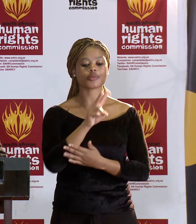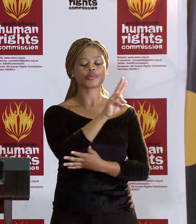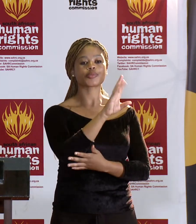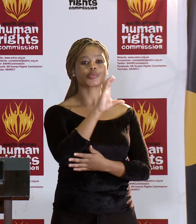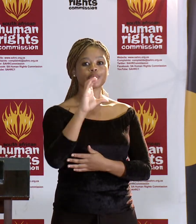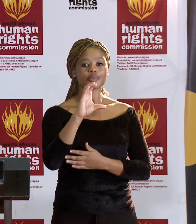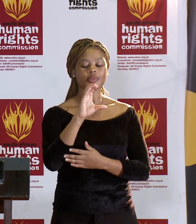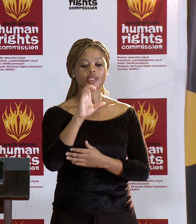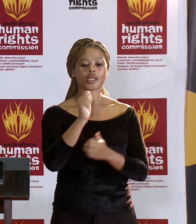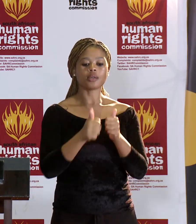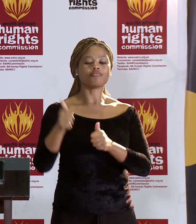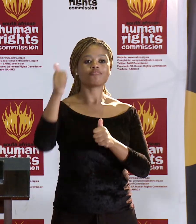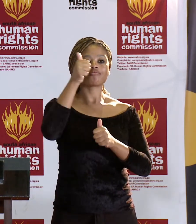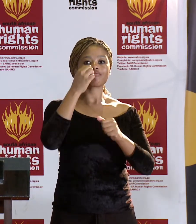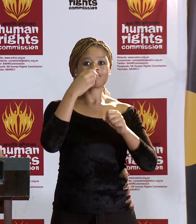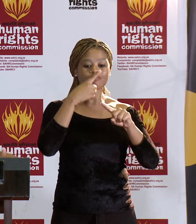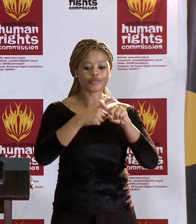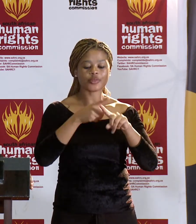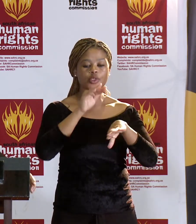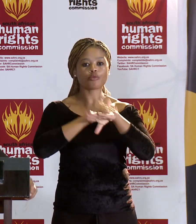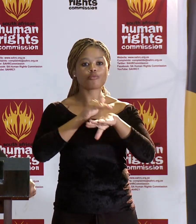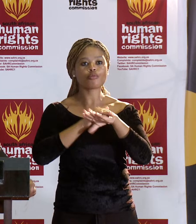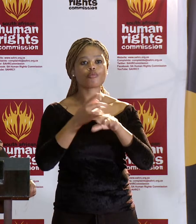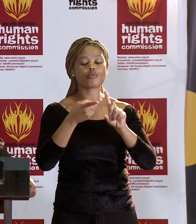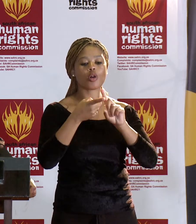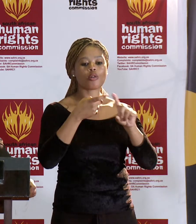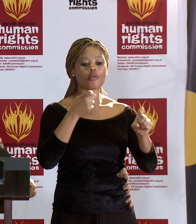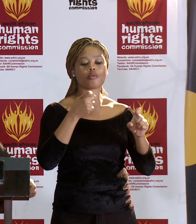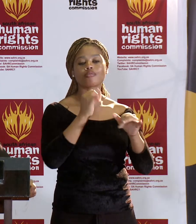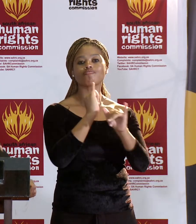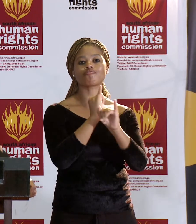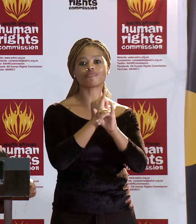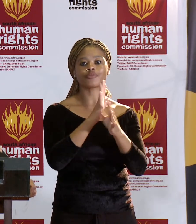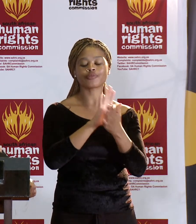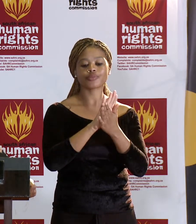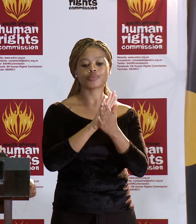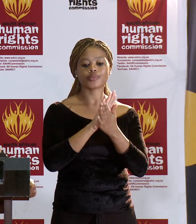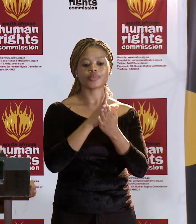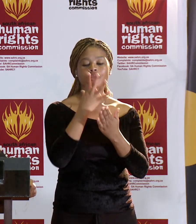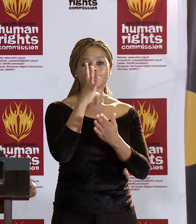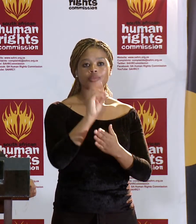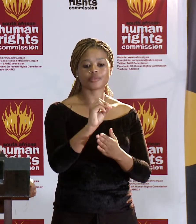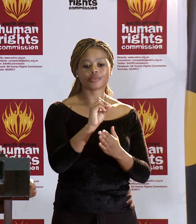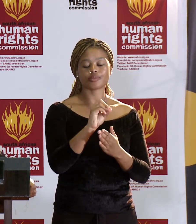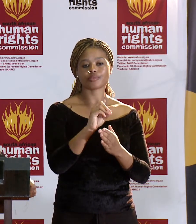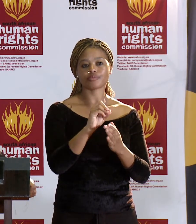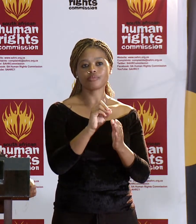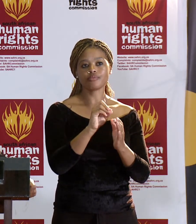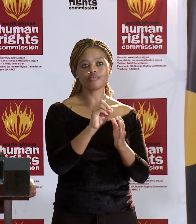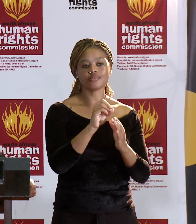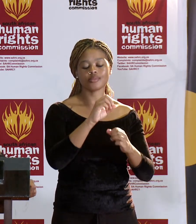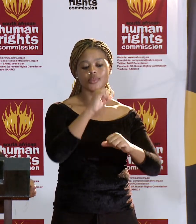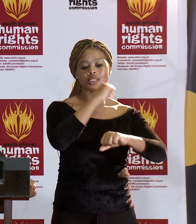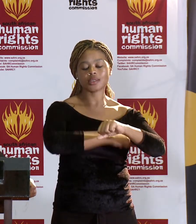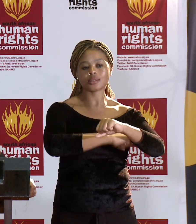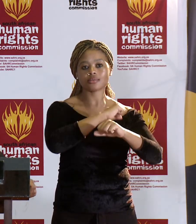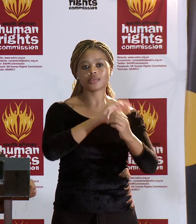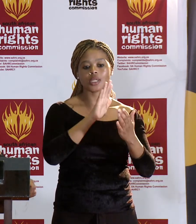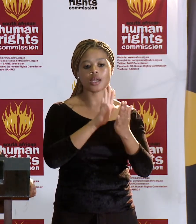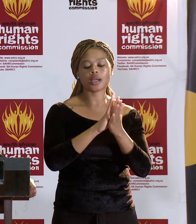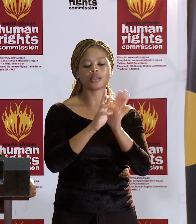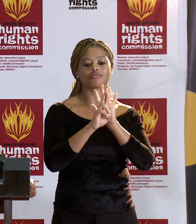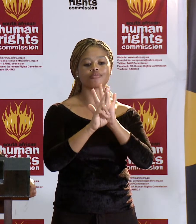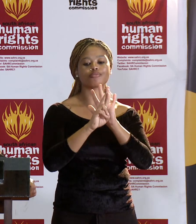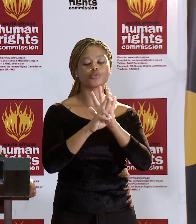Chancellor, senior executive colleagues and friends from sister institutions in the higher education sector and other public entities here